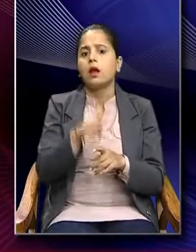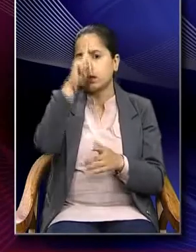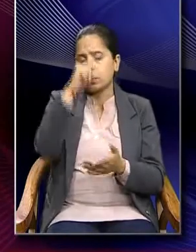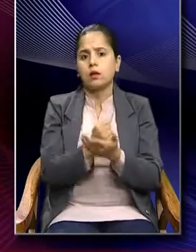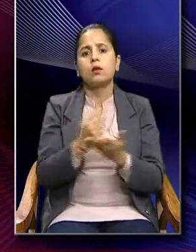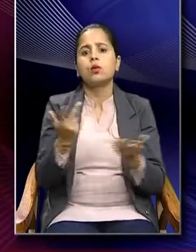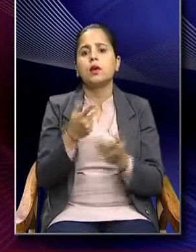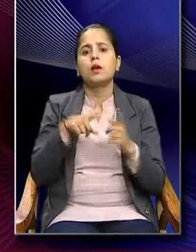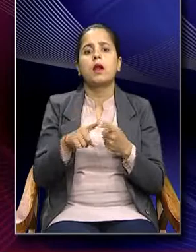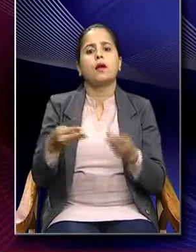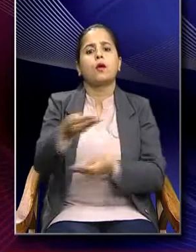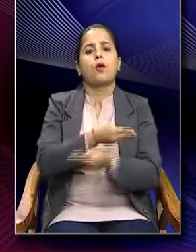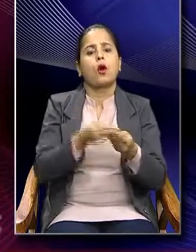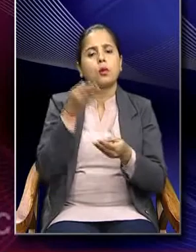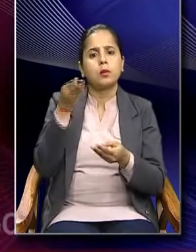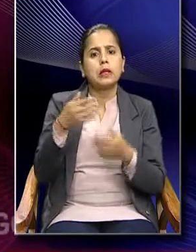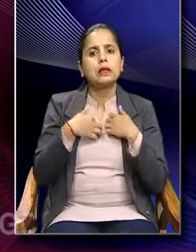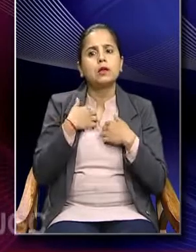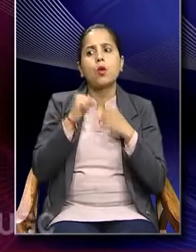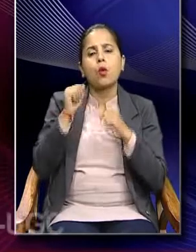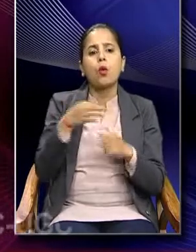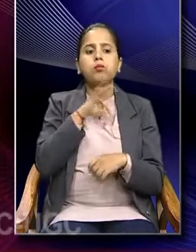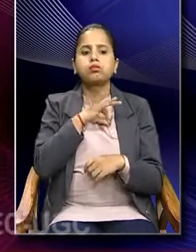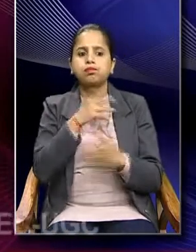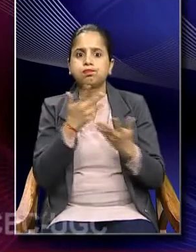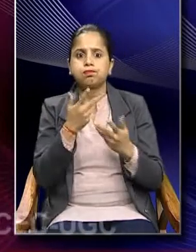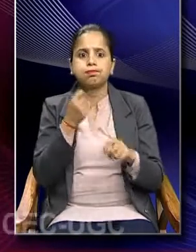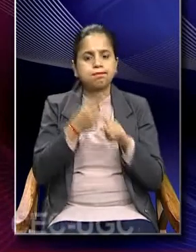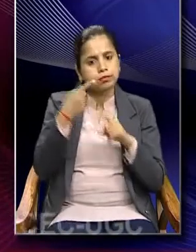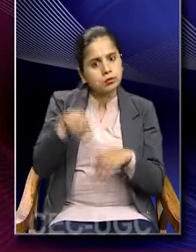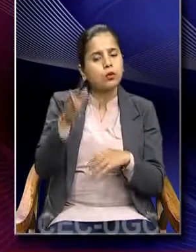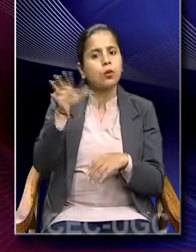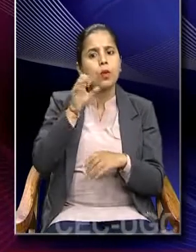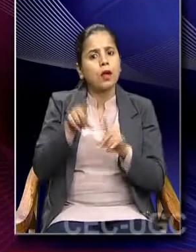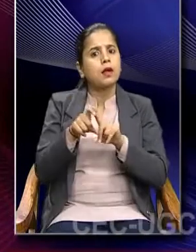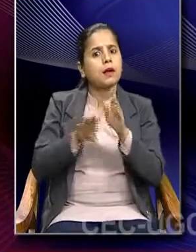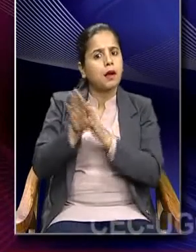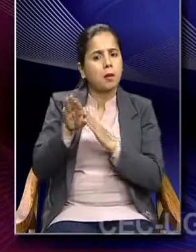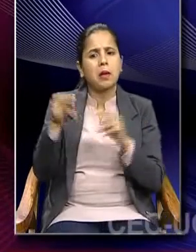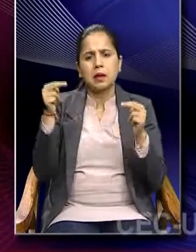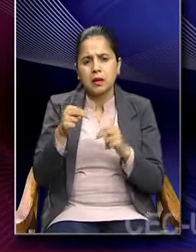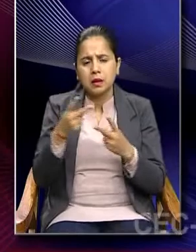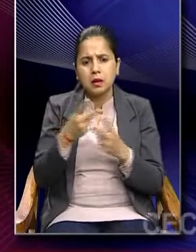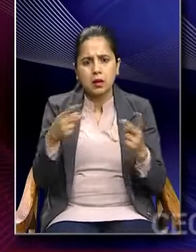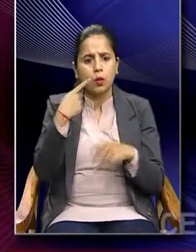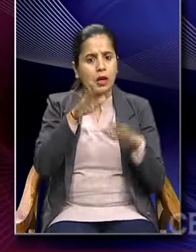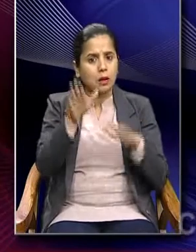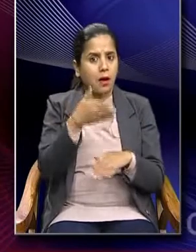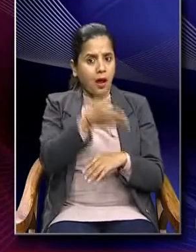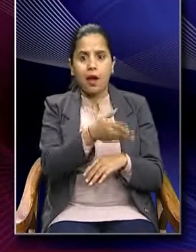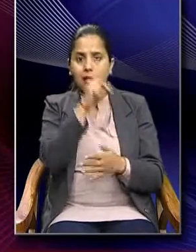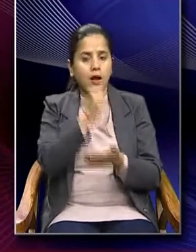economic interest of the dominant states, not by the economic requirements, needs or interest of the dependent